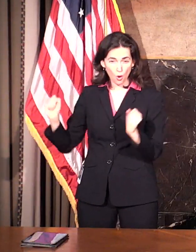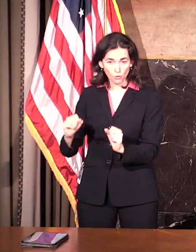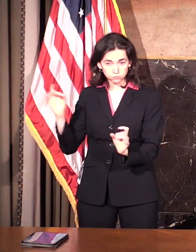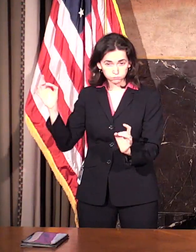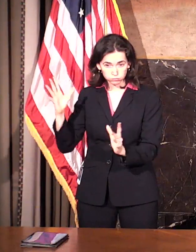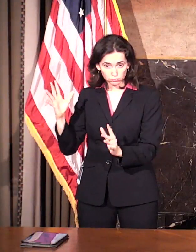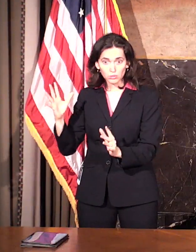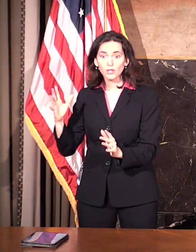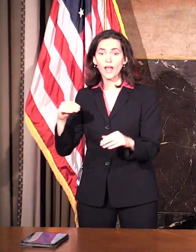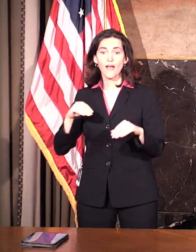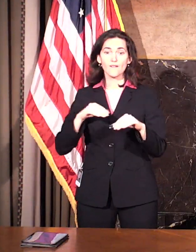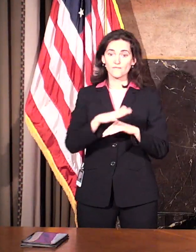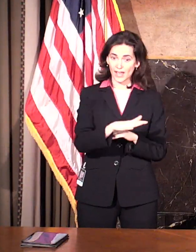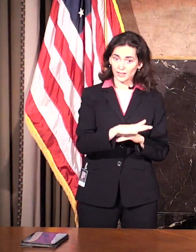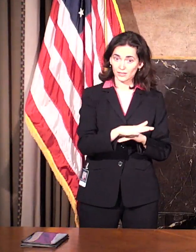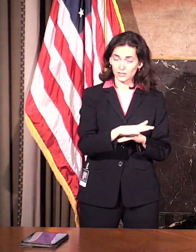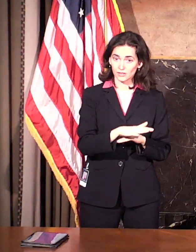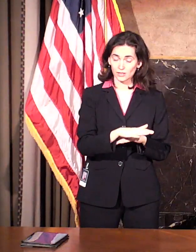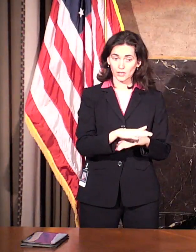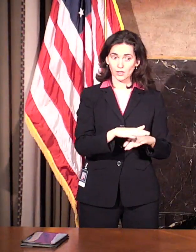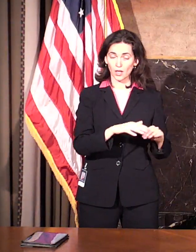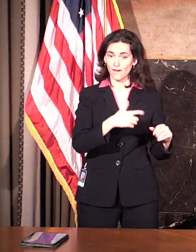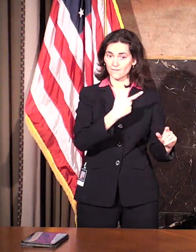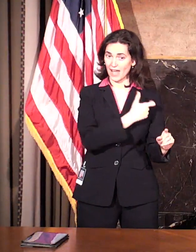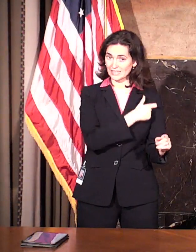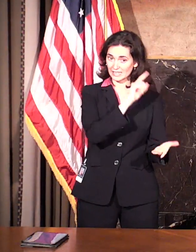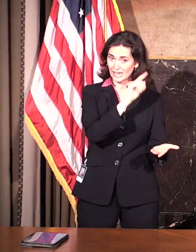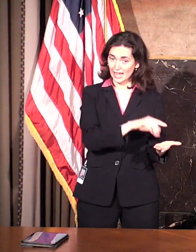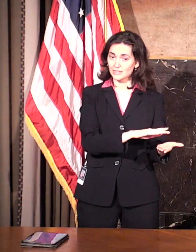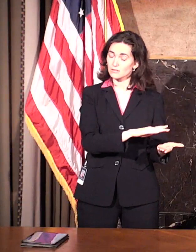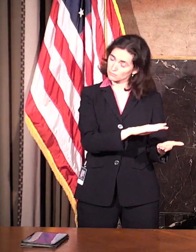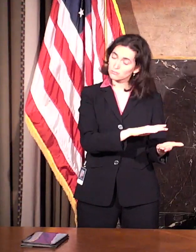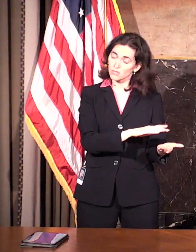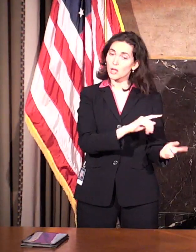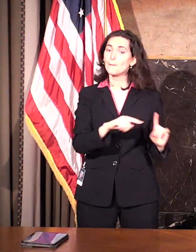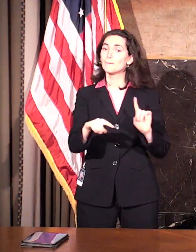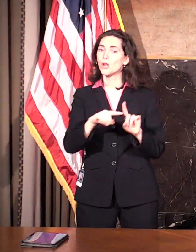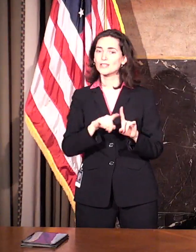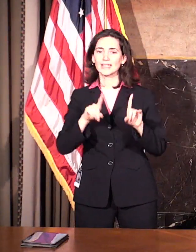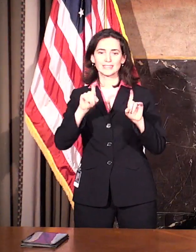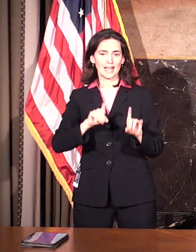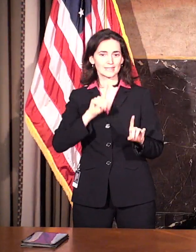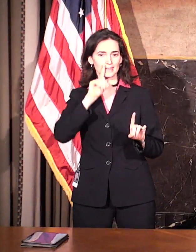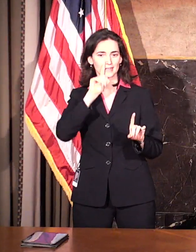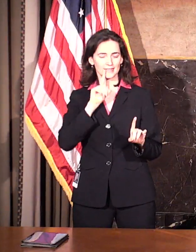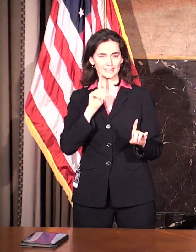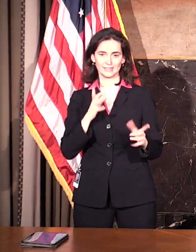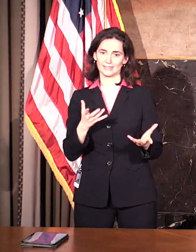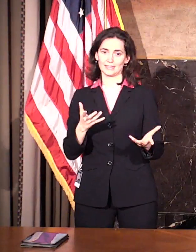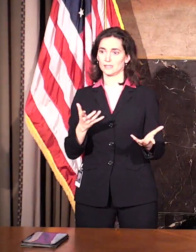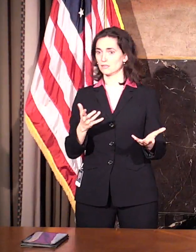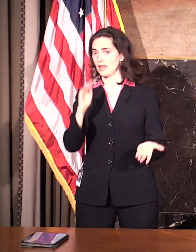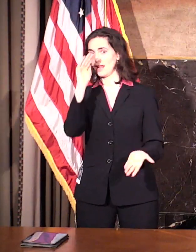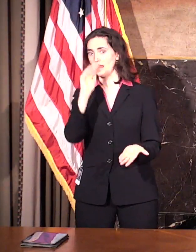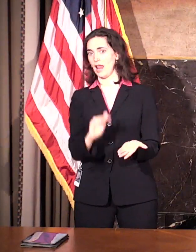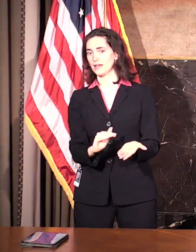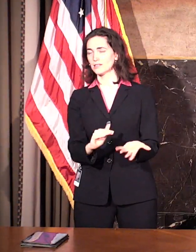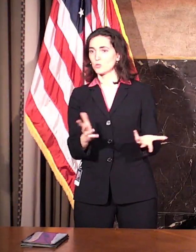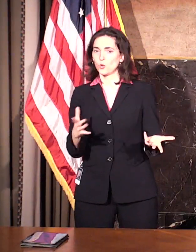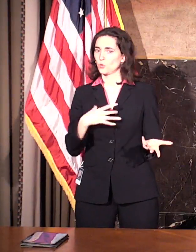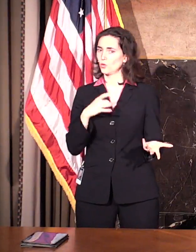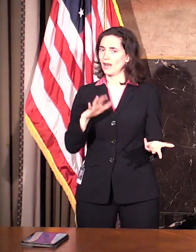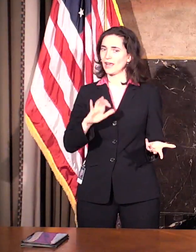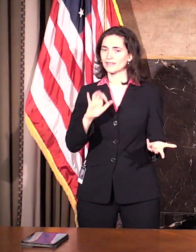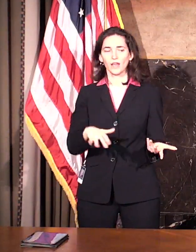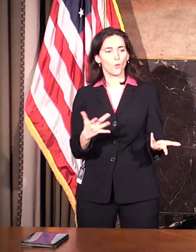had. Testing has fallen off significantly. Nobody ever likes that. You always want to know what's going on